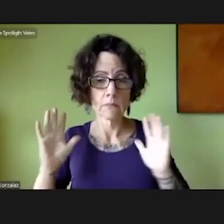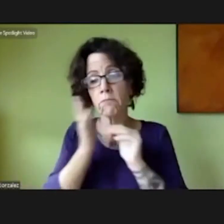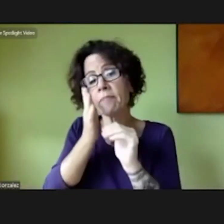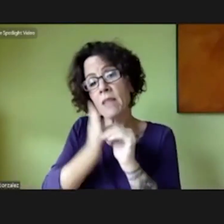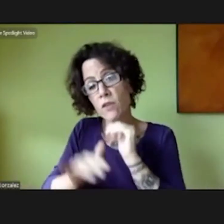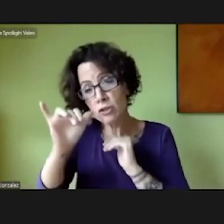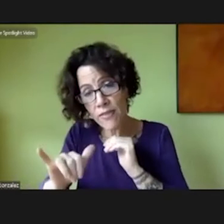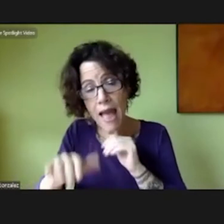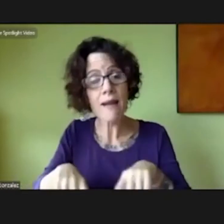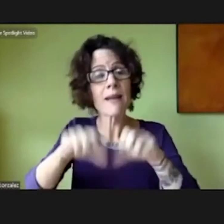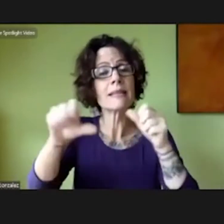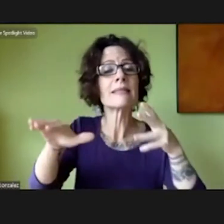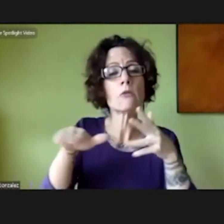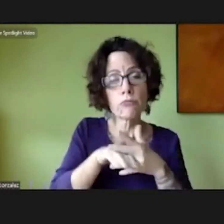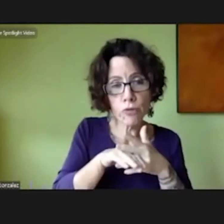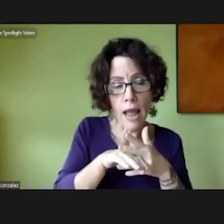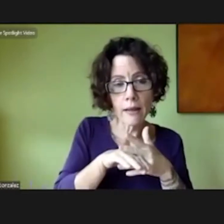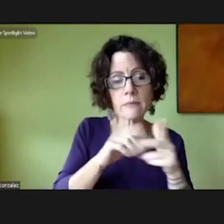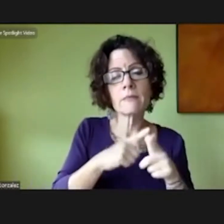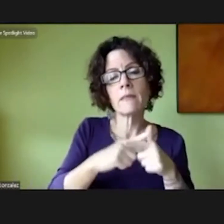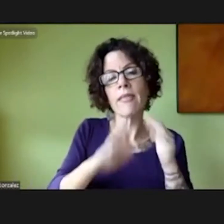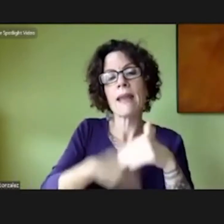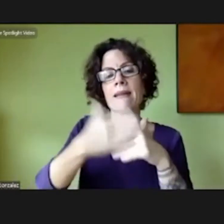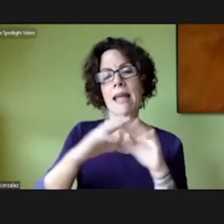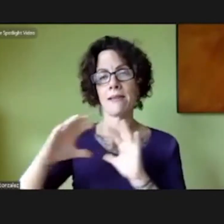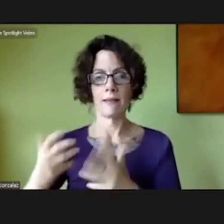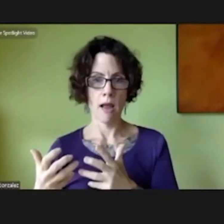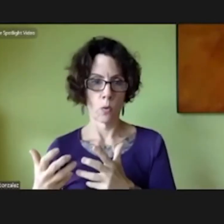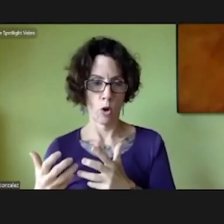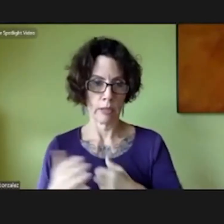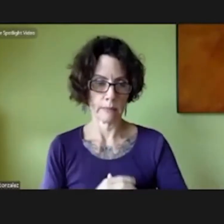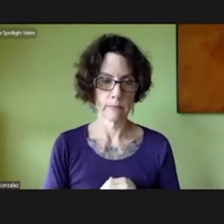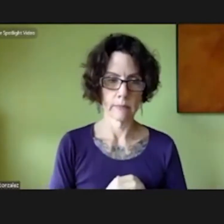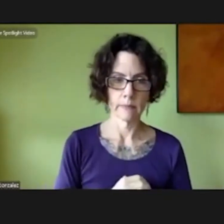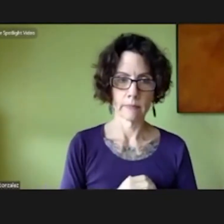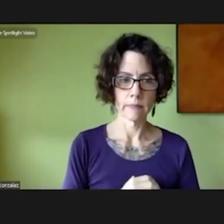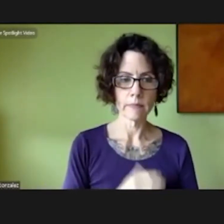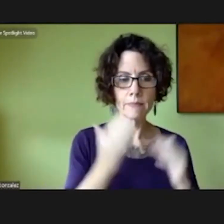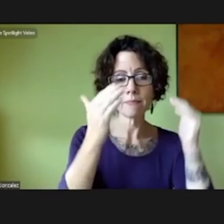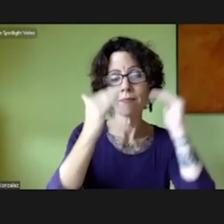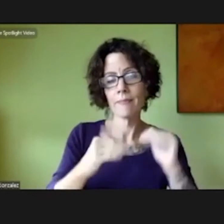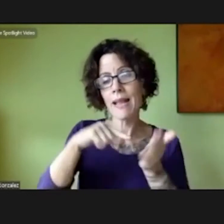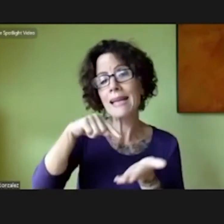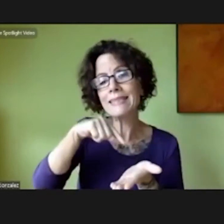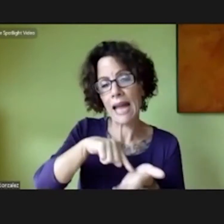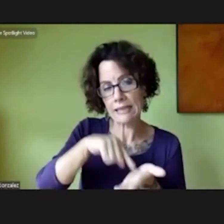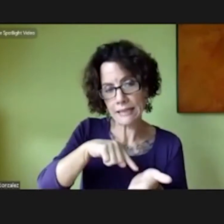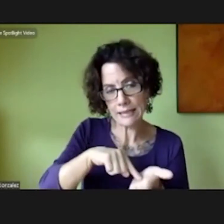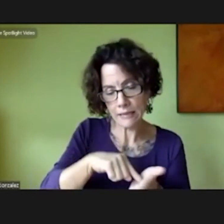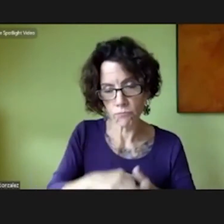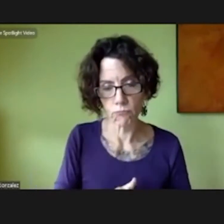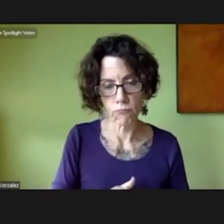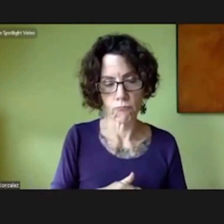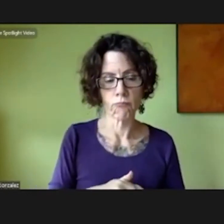Maybe starting with oil paintings, or starting with your photography. Take a